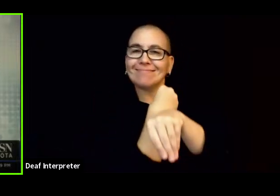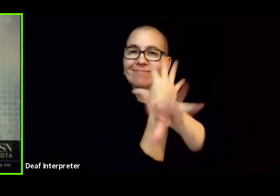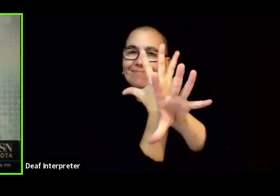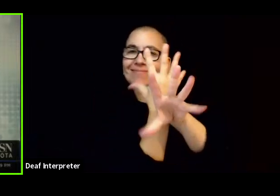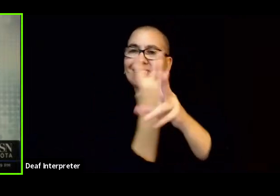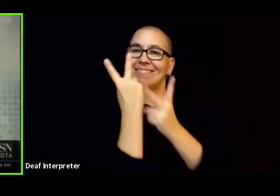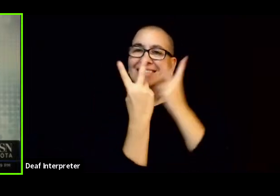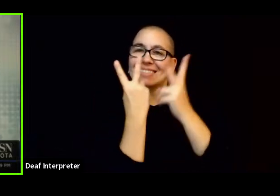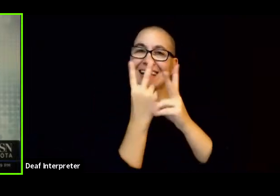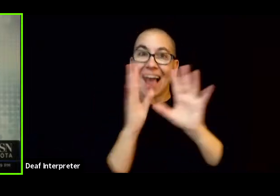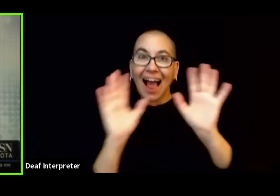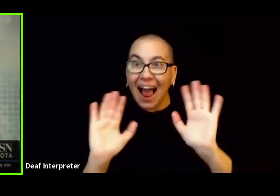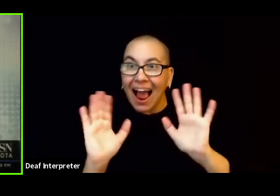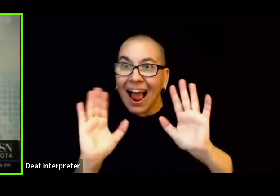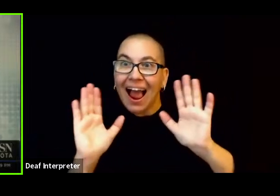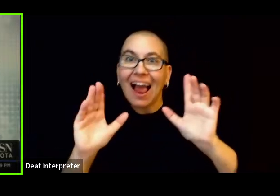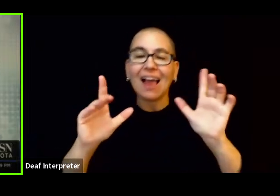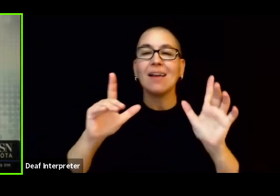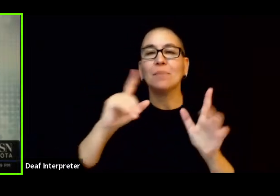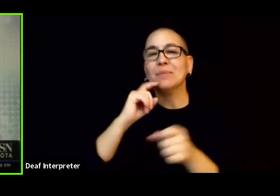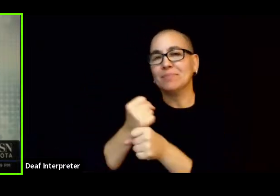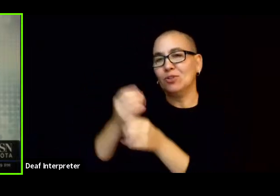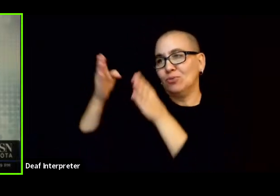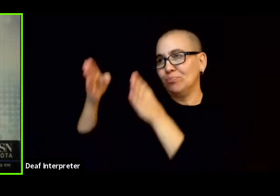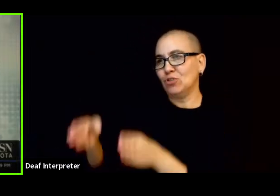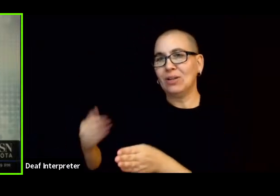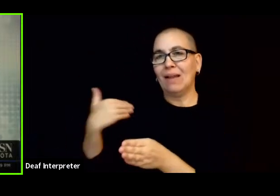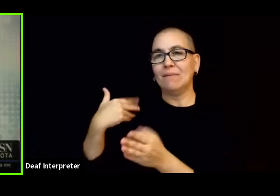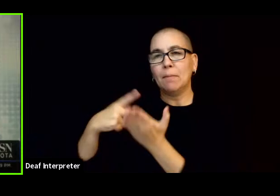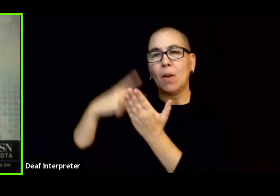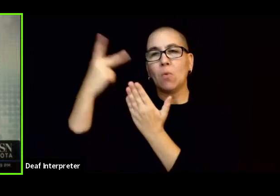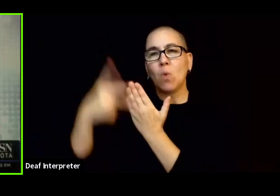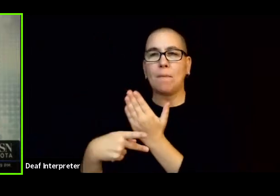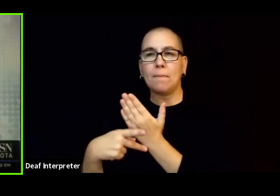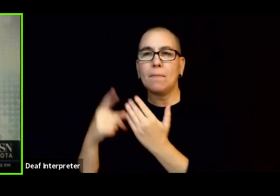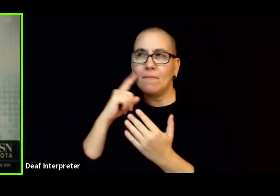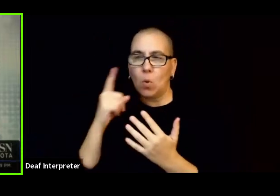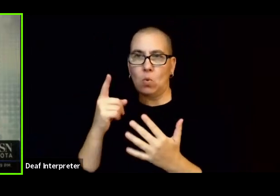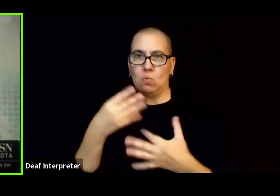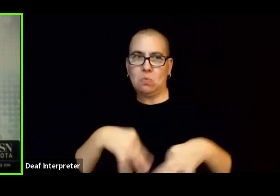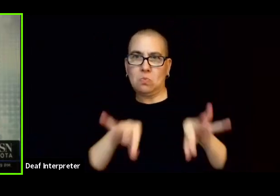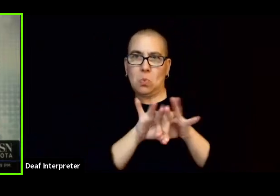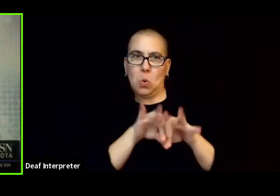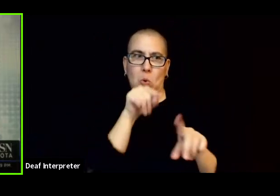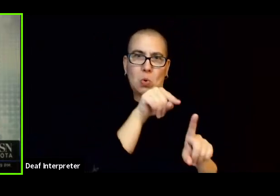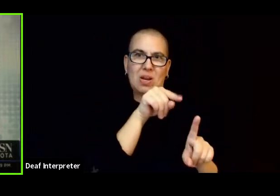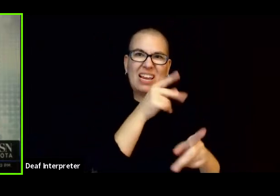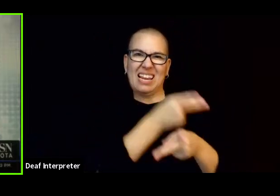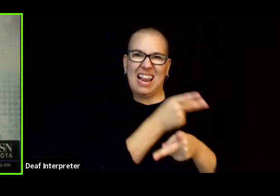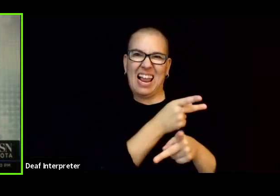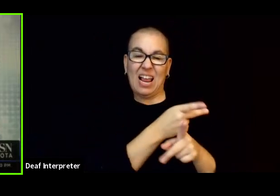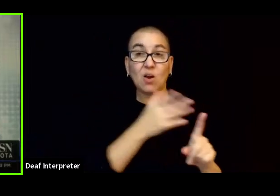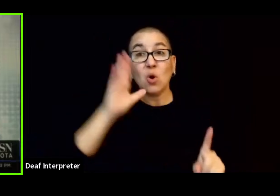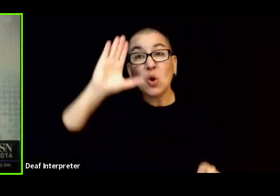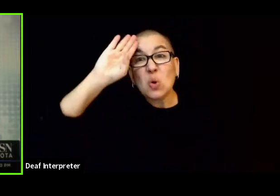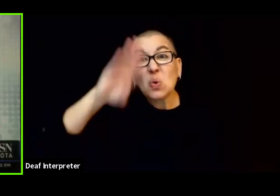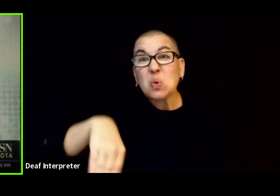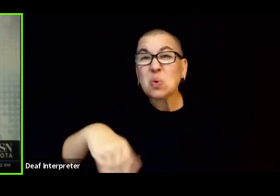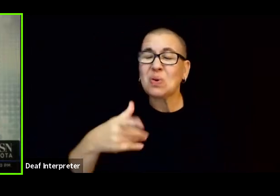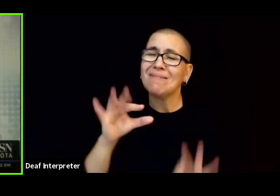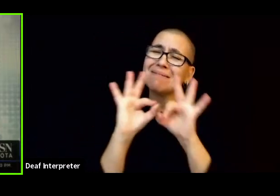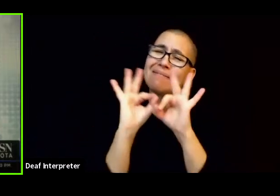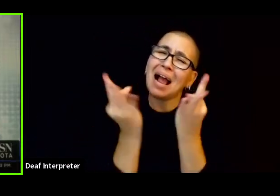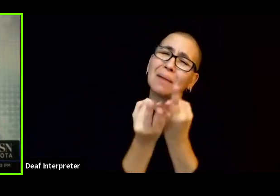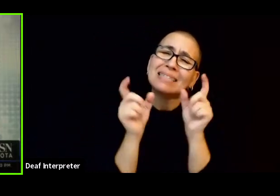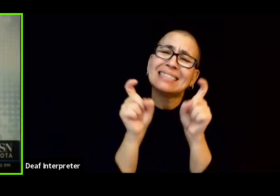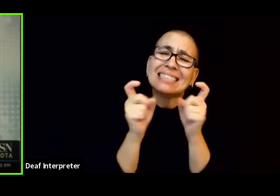we try to balance that we know our families absolutely need to visit and they need that connection with each other.